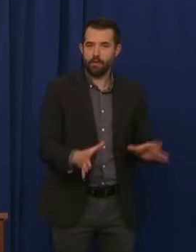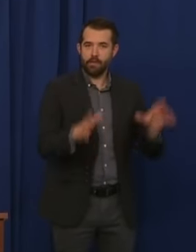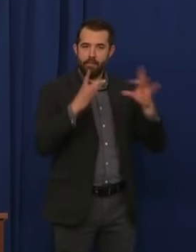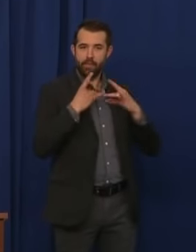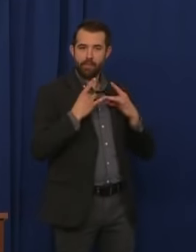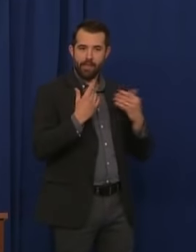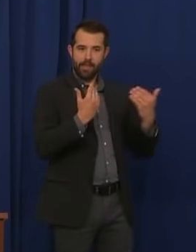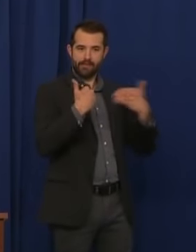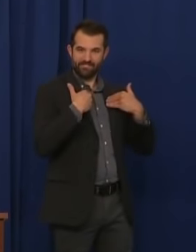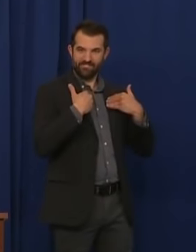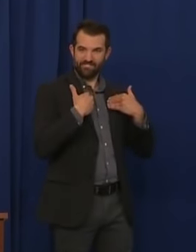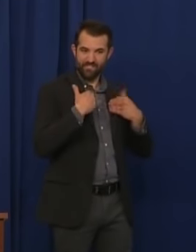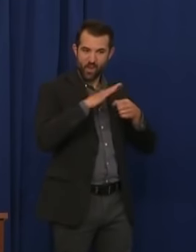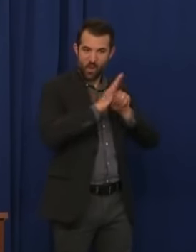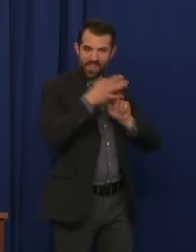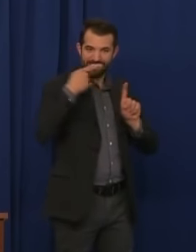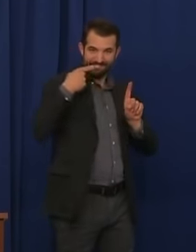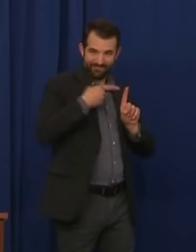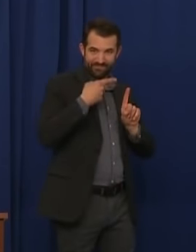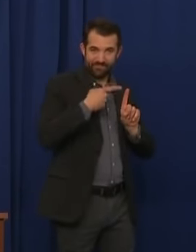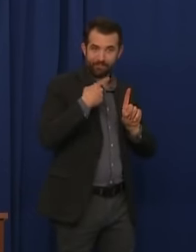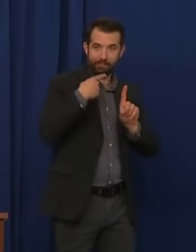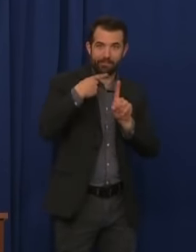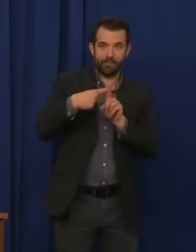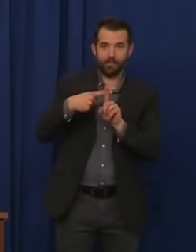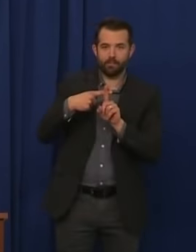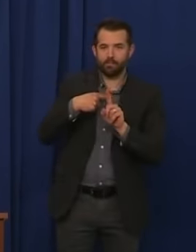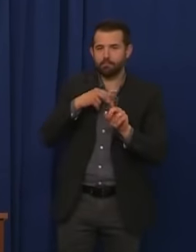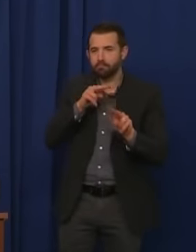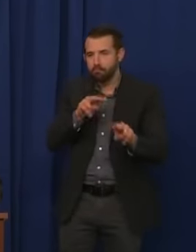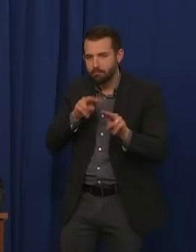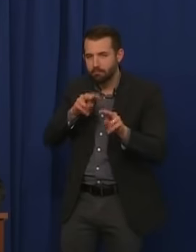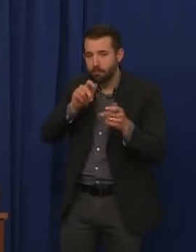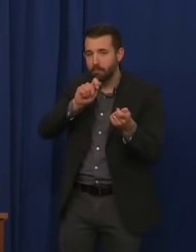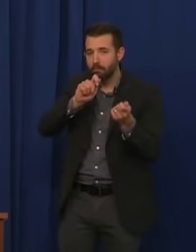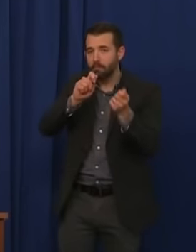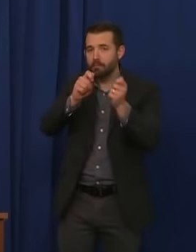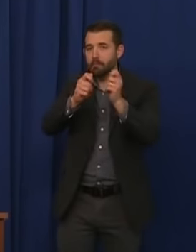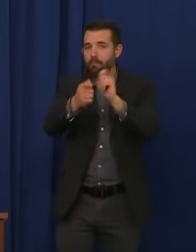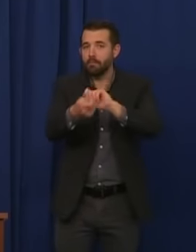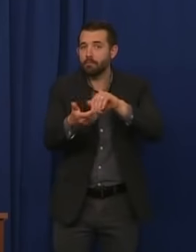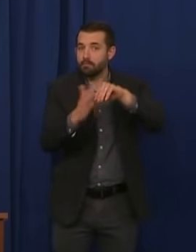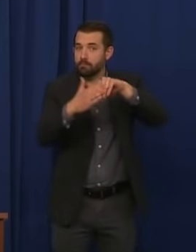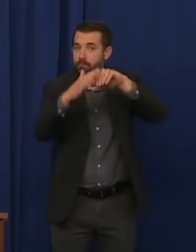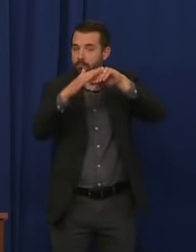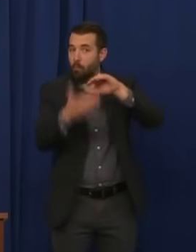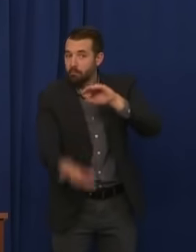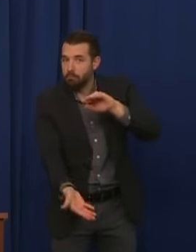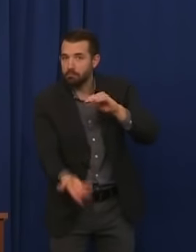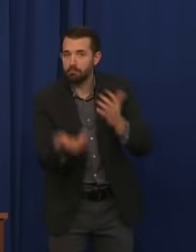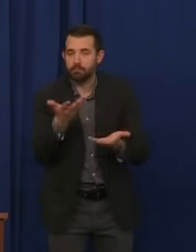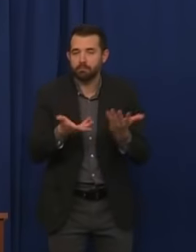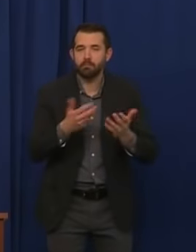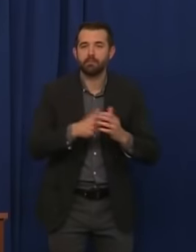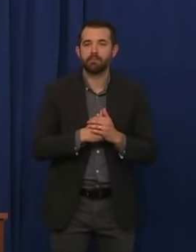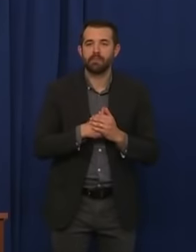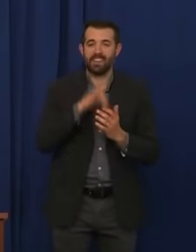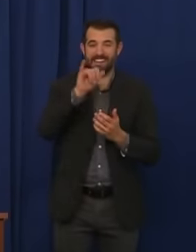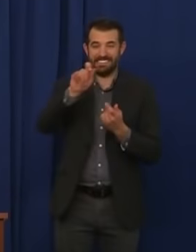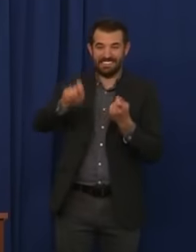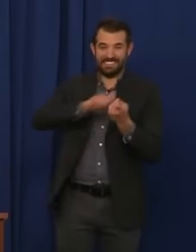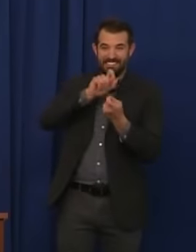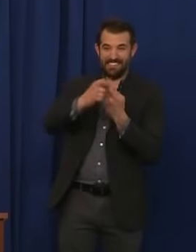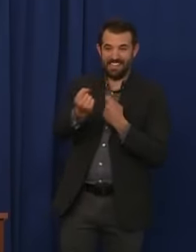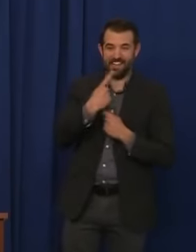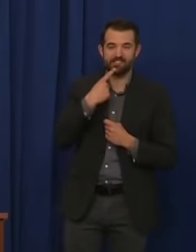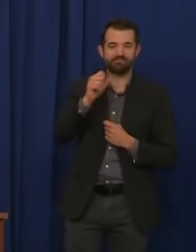by coronavirus, as well as to monitor the changes in that. So it's on our radar. It is an ultra-specific question, but